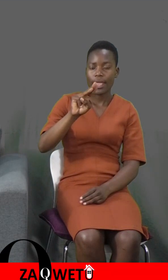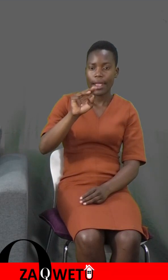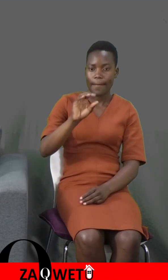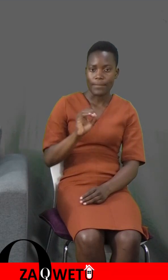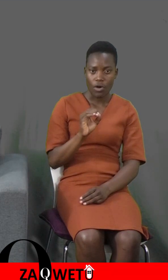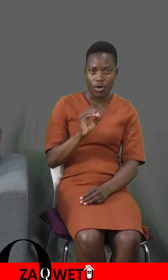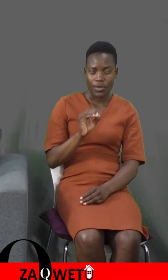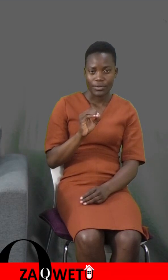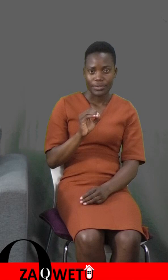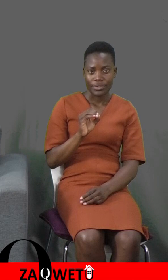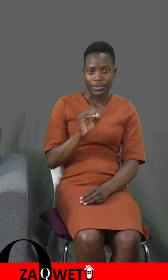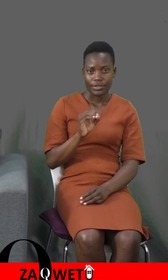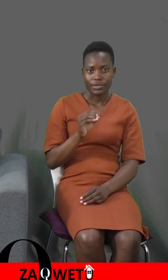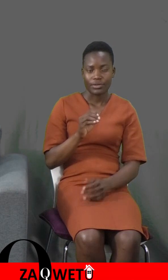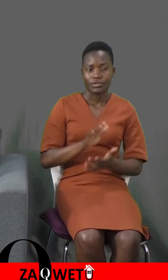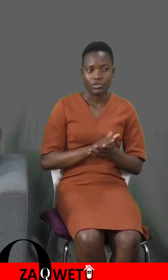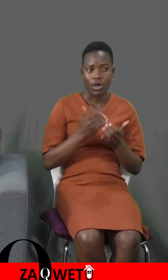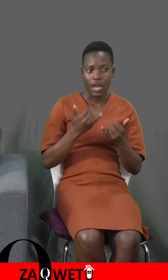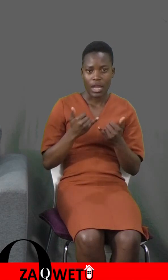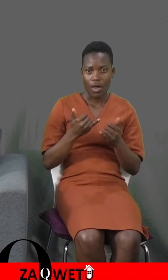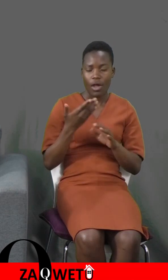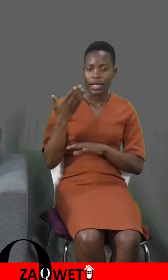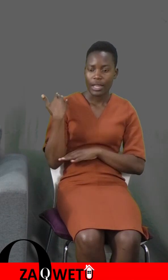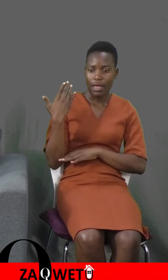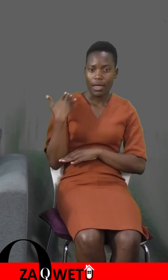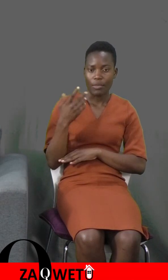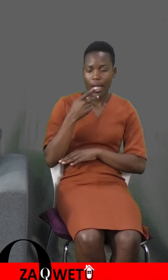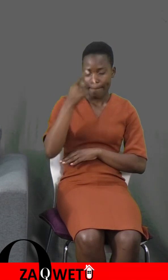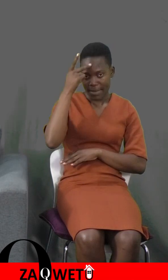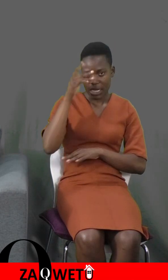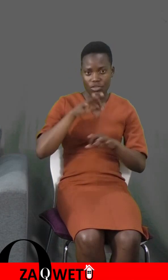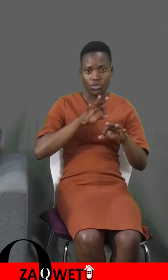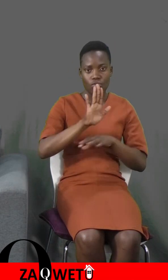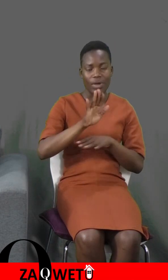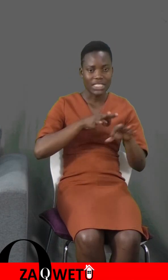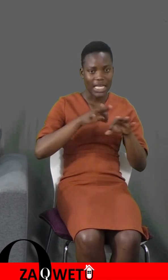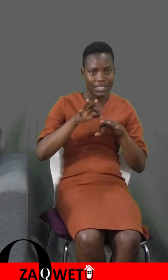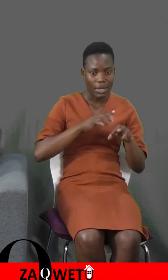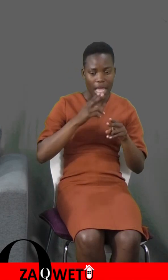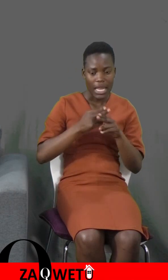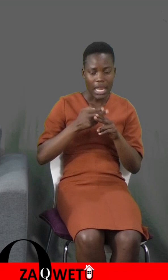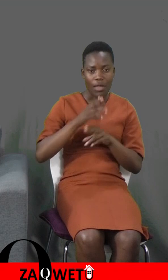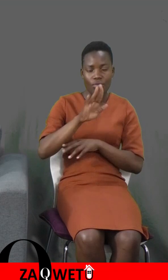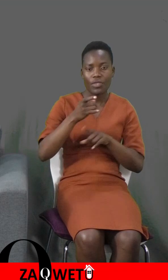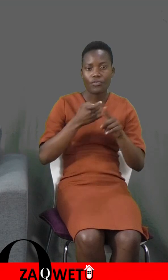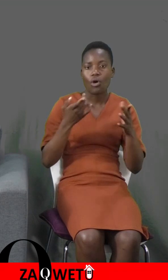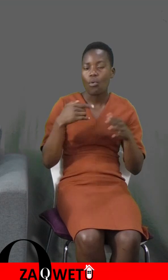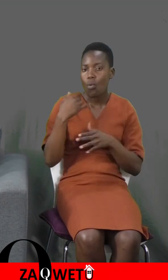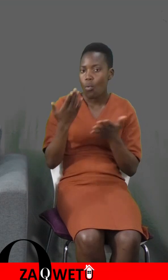you get, or from the background check which you got from your parents, where did you inherit this name from, or where